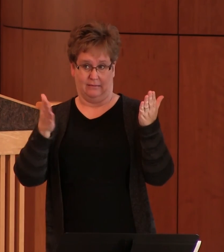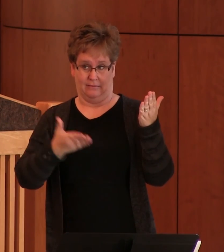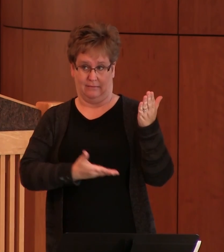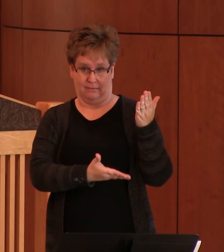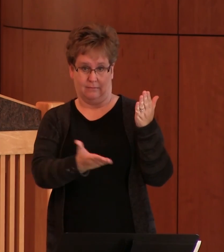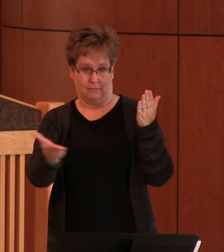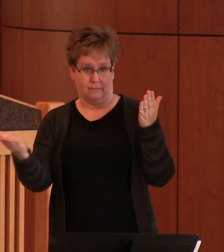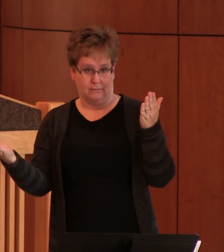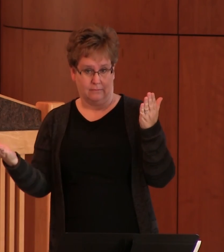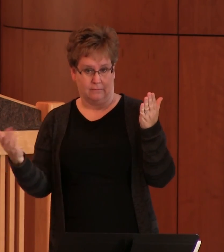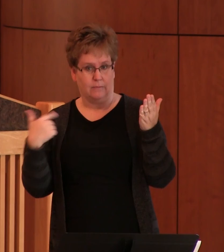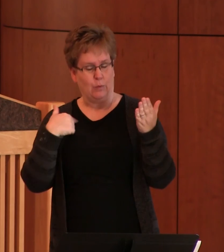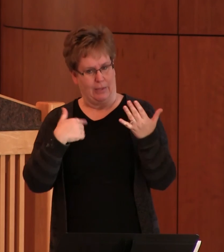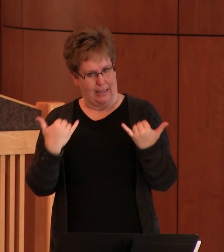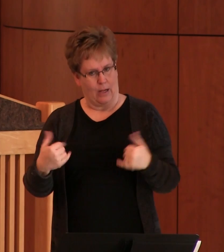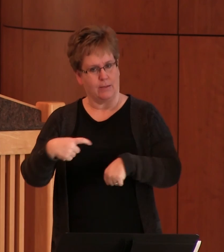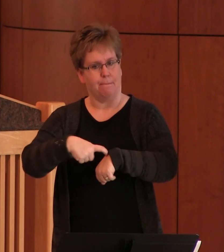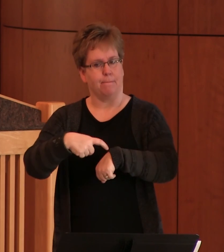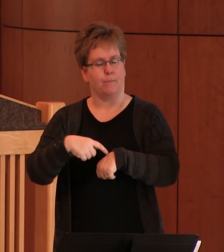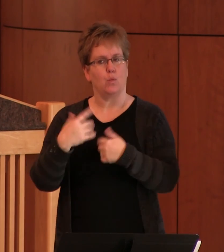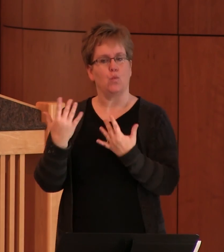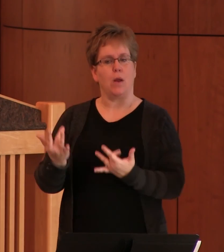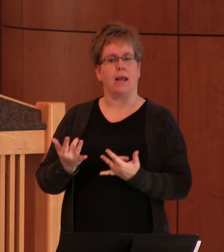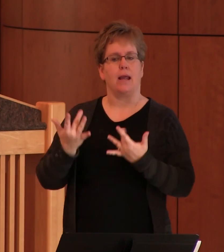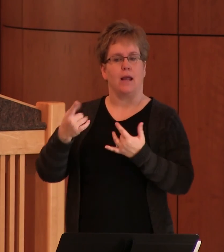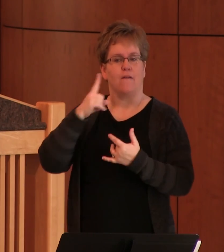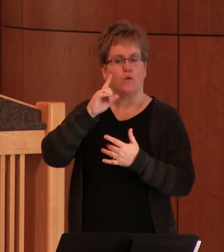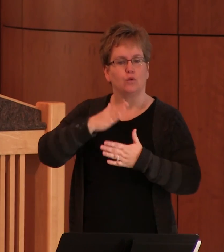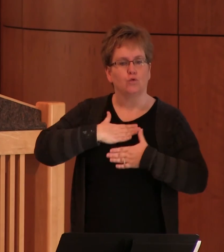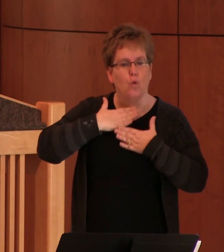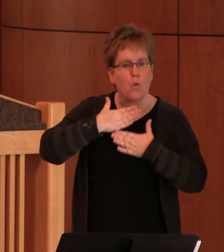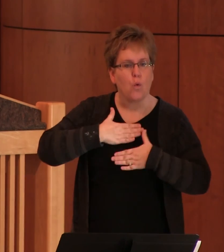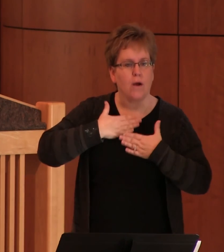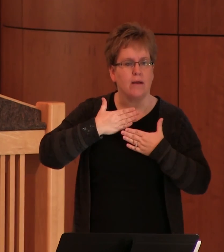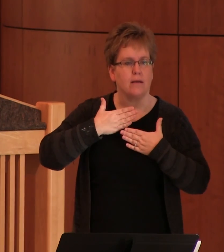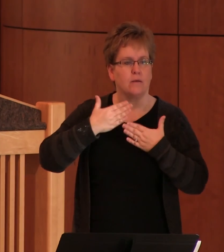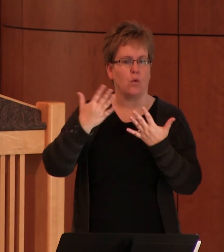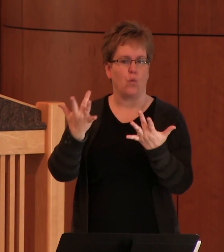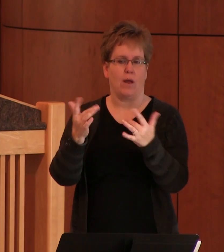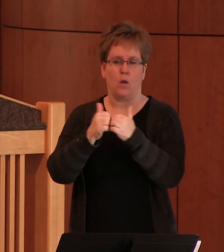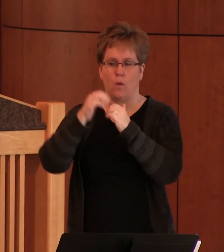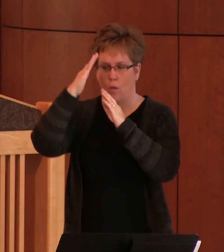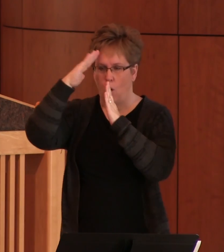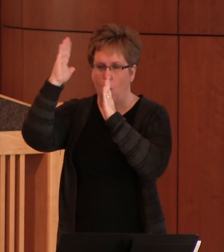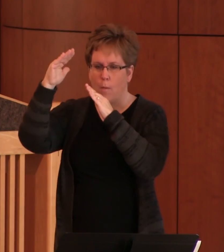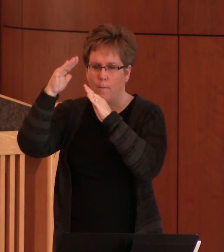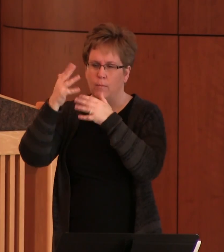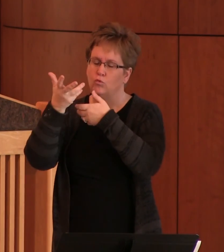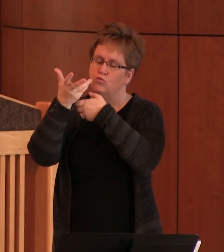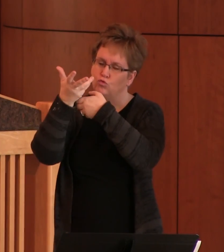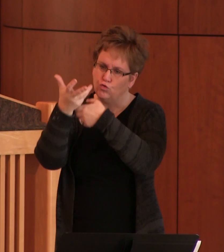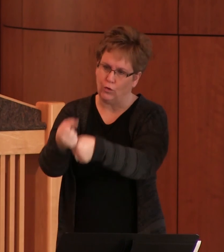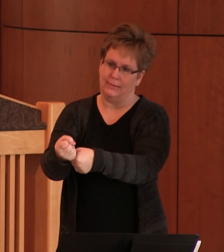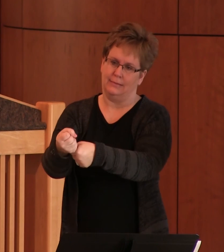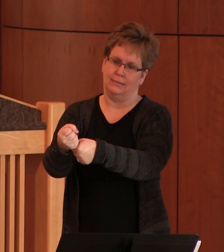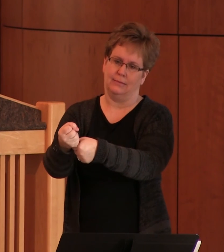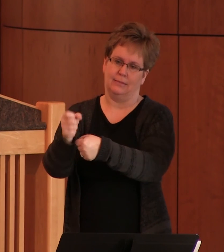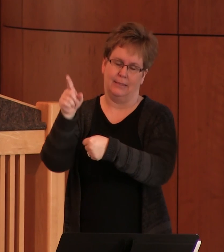That we may wait for his return with joy and hope. Trusting in the one who comes.